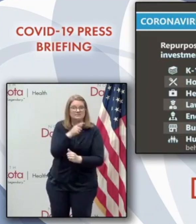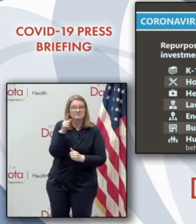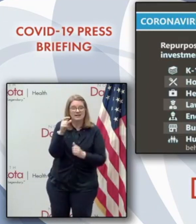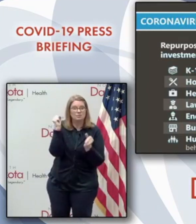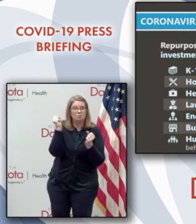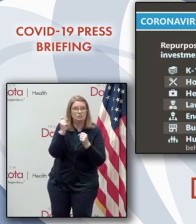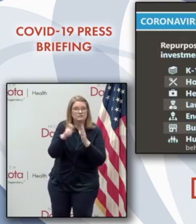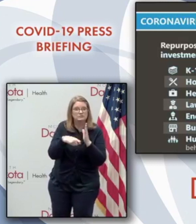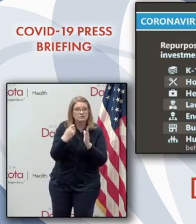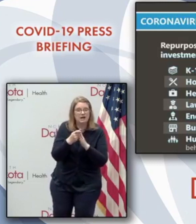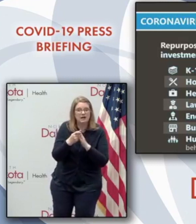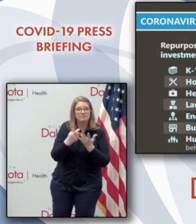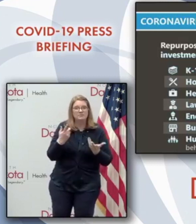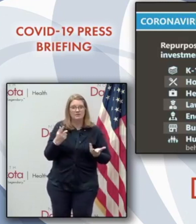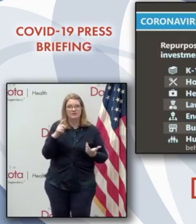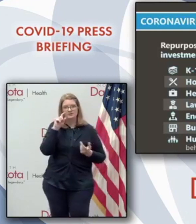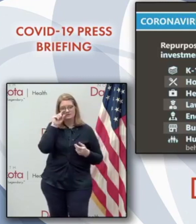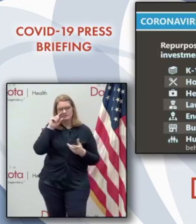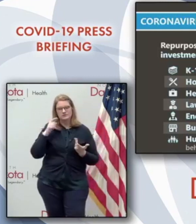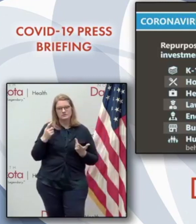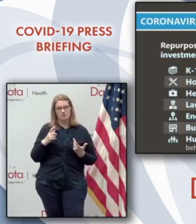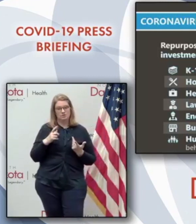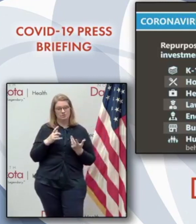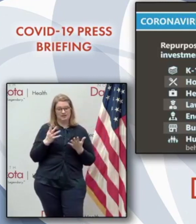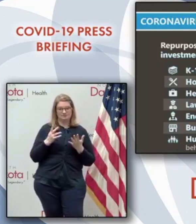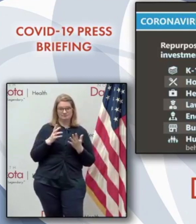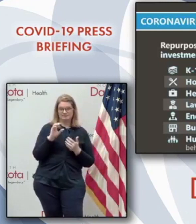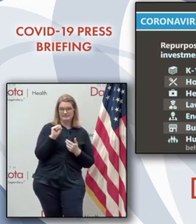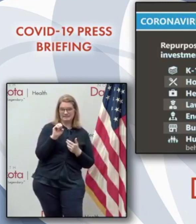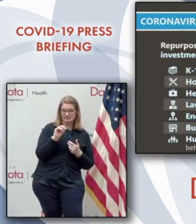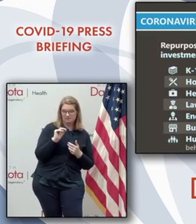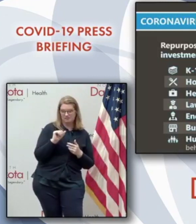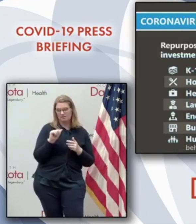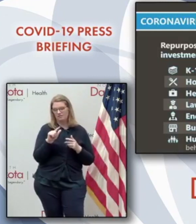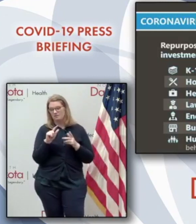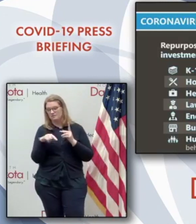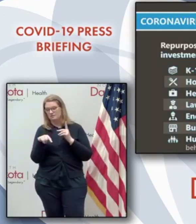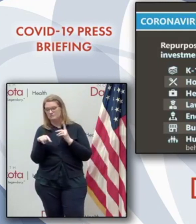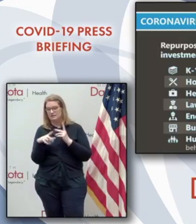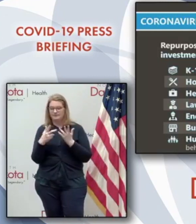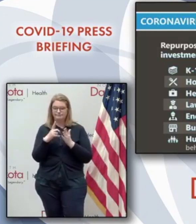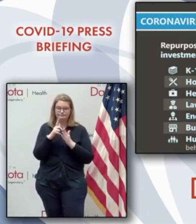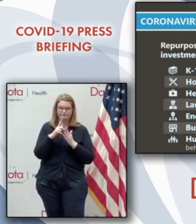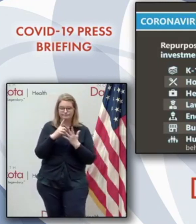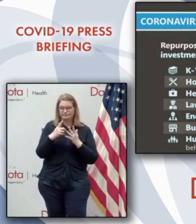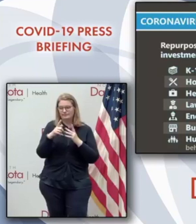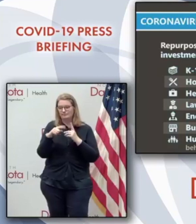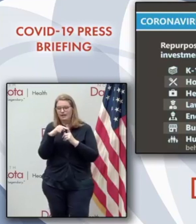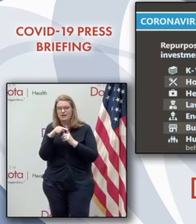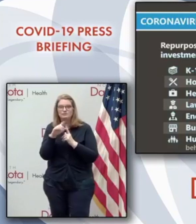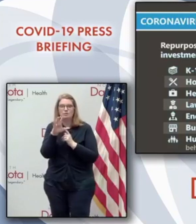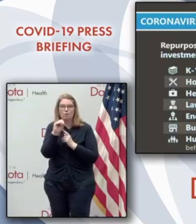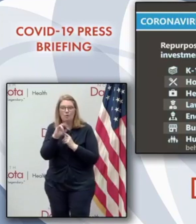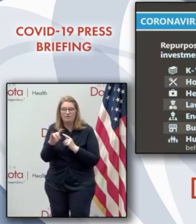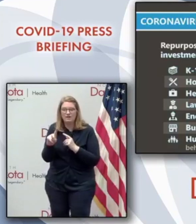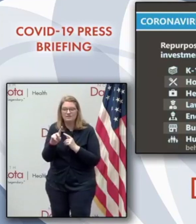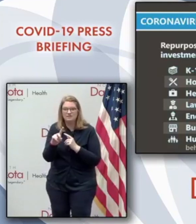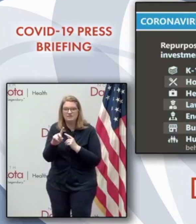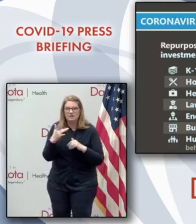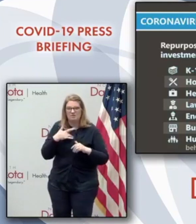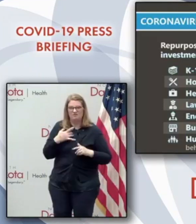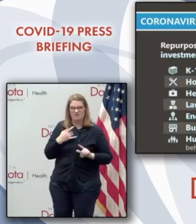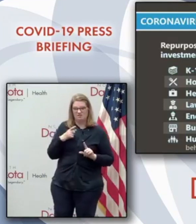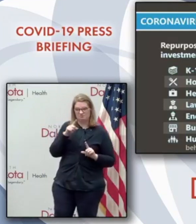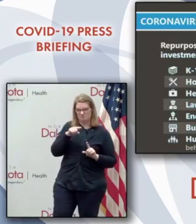we have the seasonal demand plus COVID, that we feel that these are the organizations that need that. Particularly, this